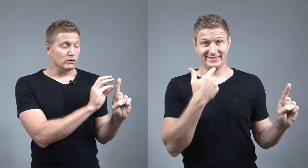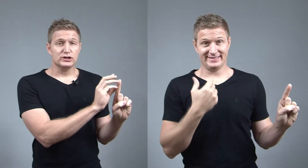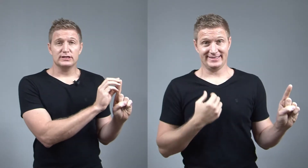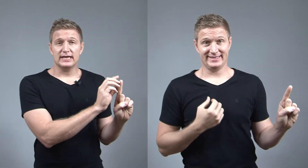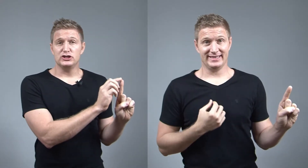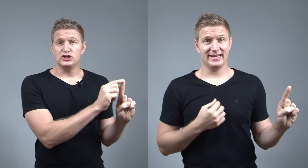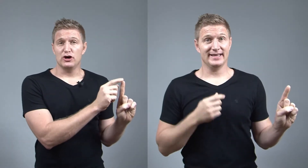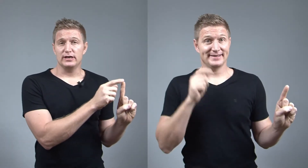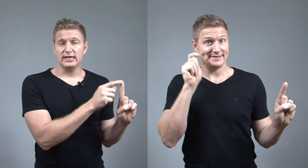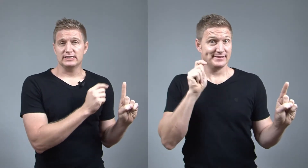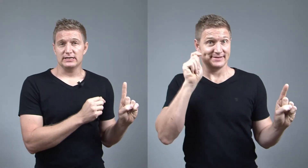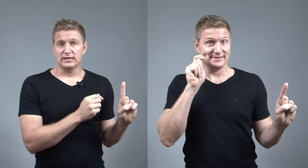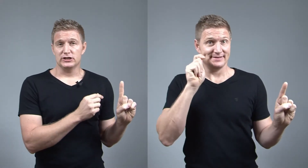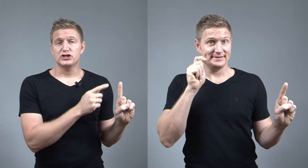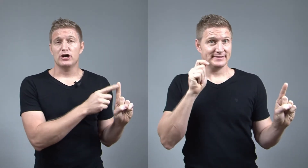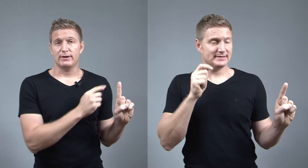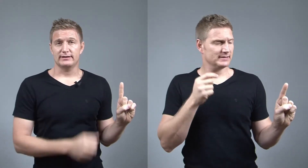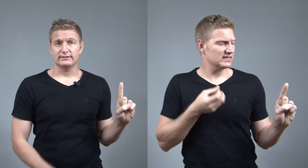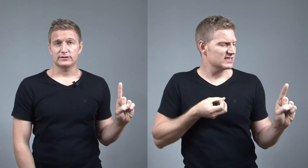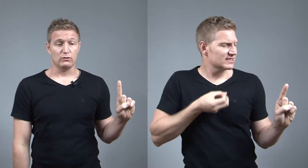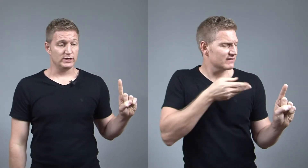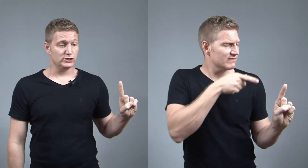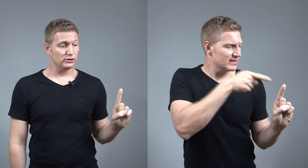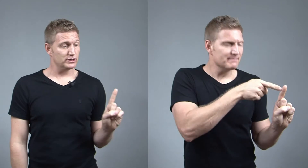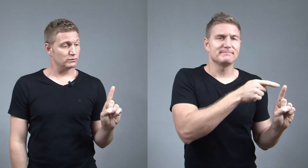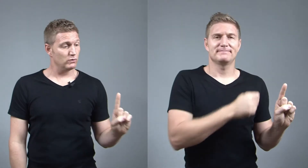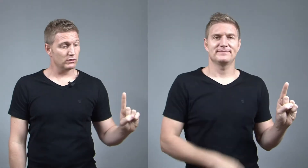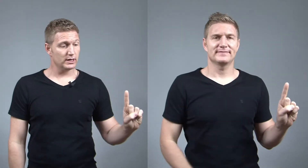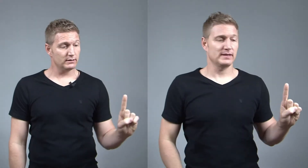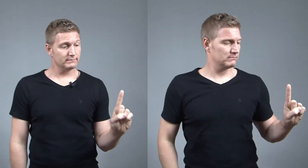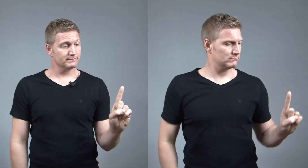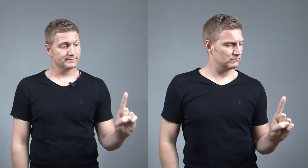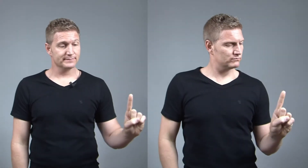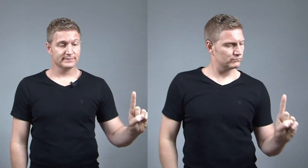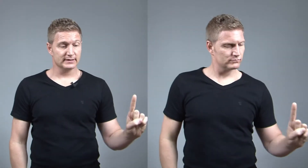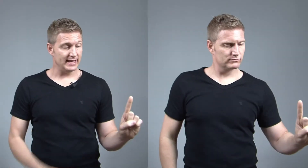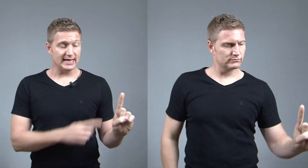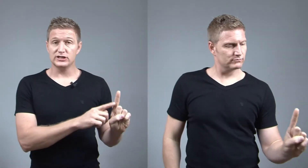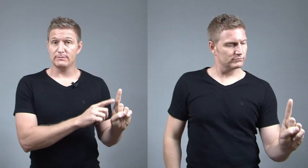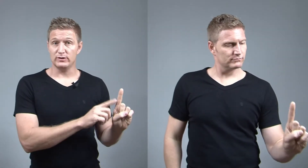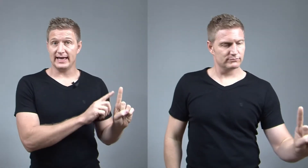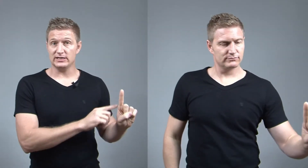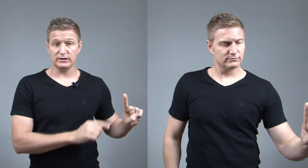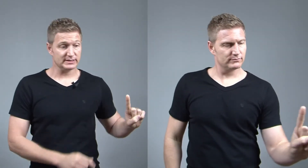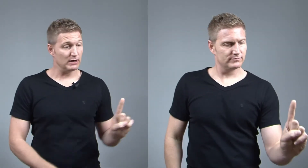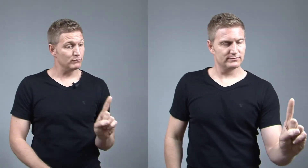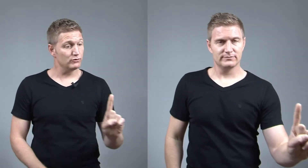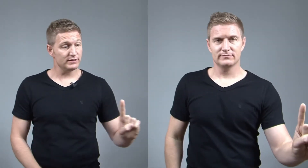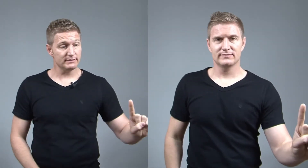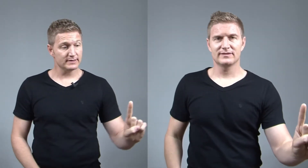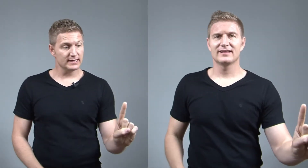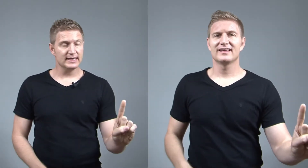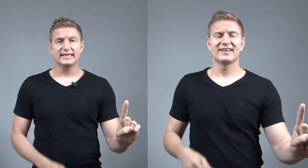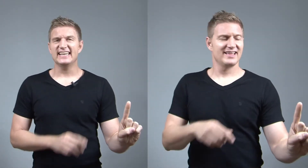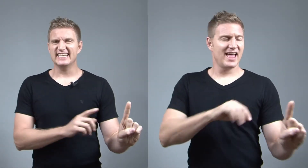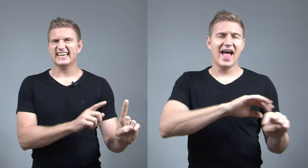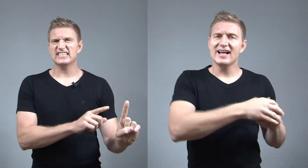emotion that John is showing. So when John is walking, when the hand shape is now moving, it indicates